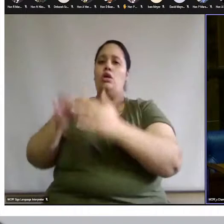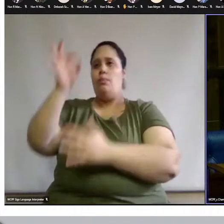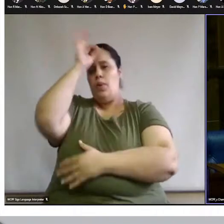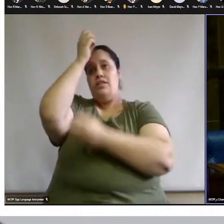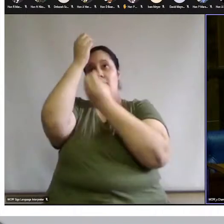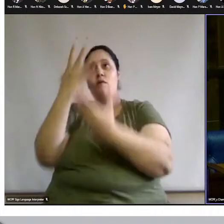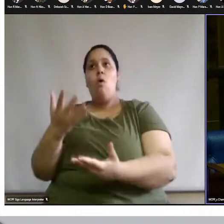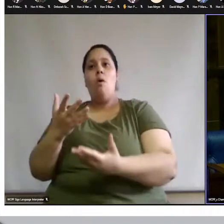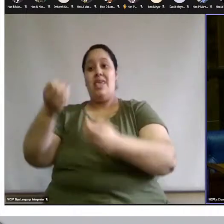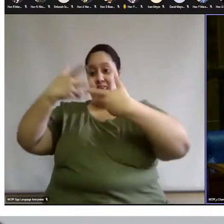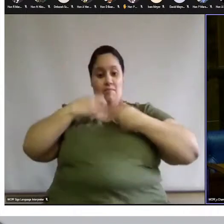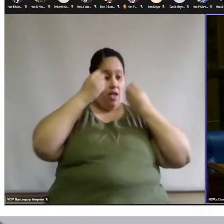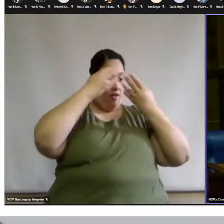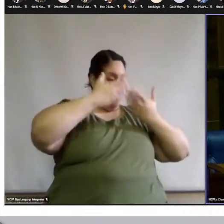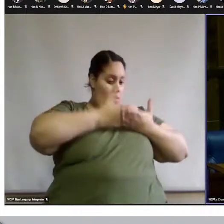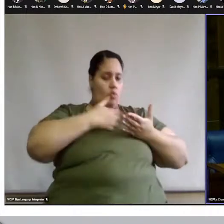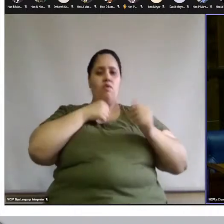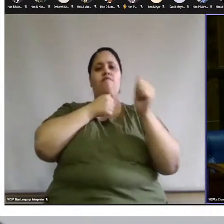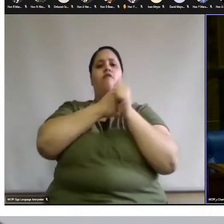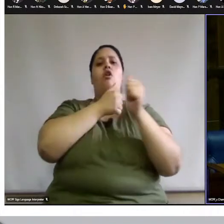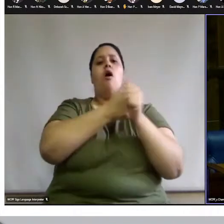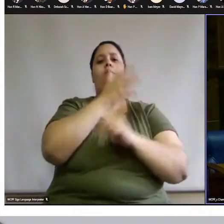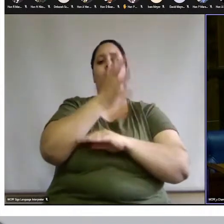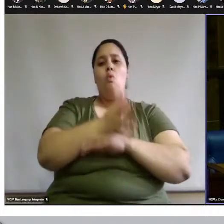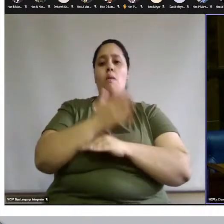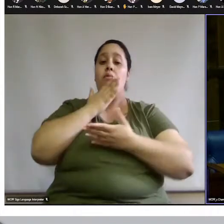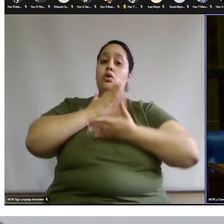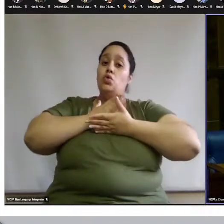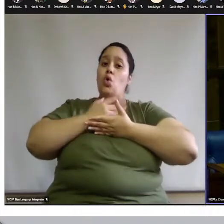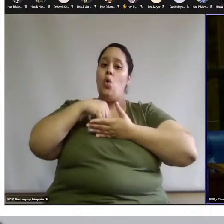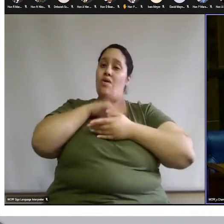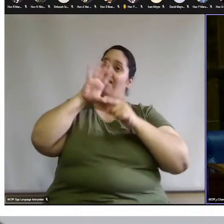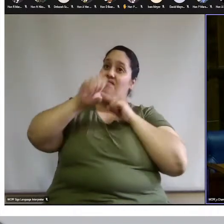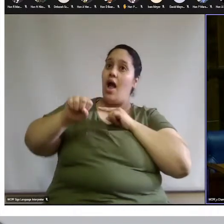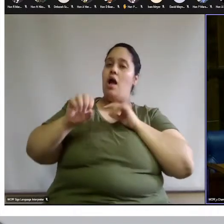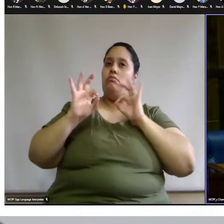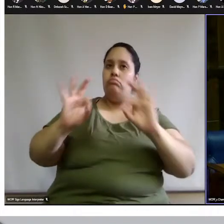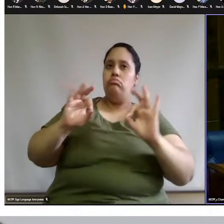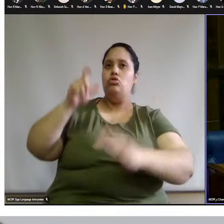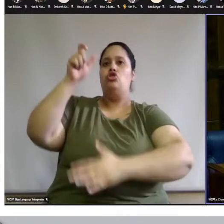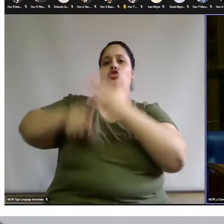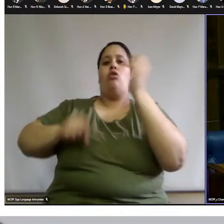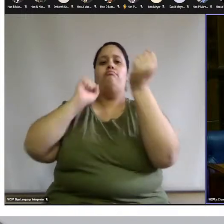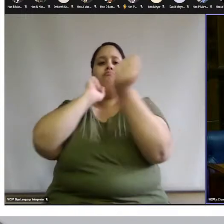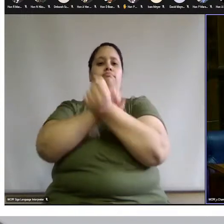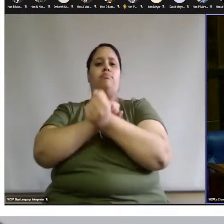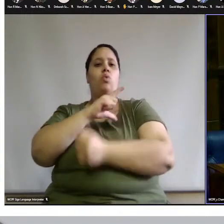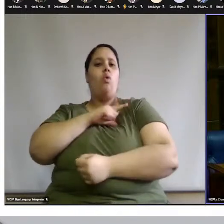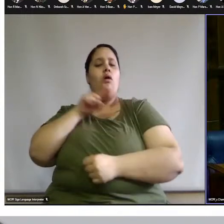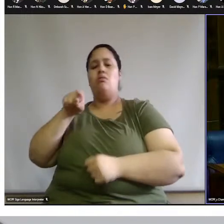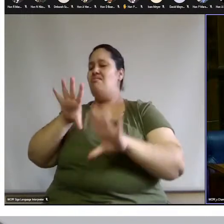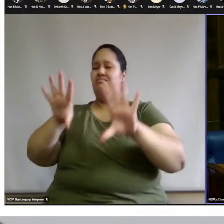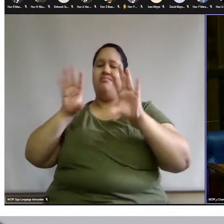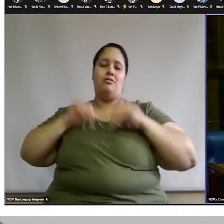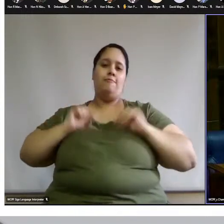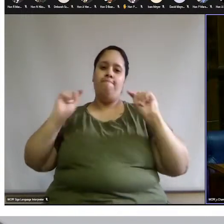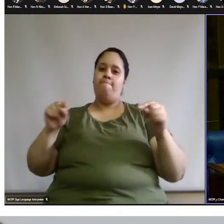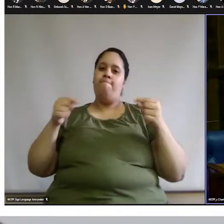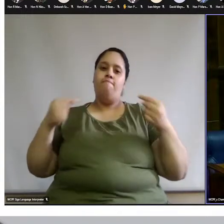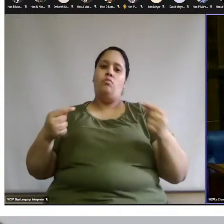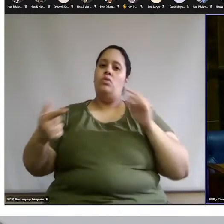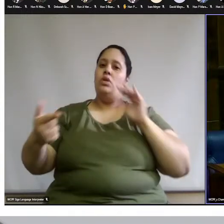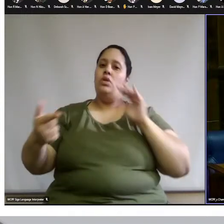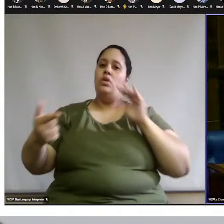information. We'll follow it up. We'll make sure that we find convictions, because it is absolutely illegal.